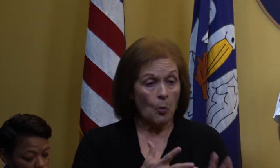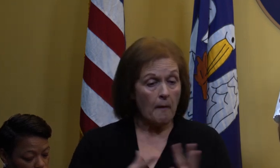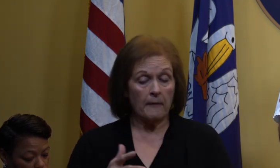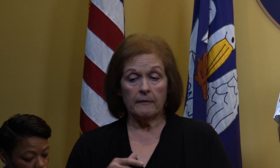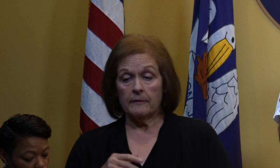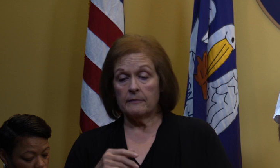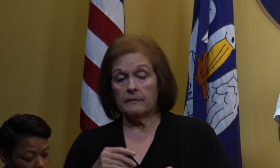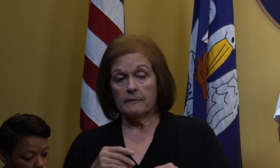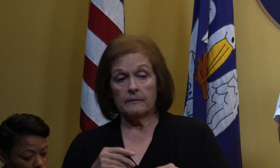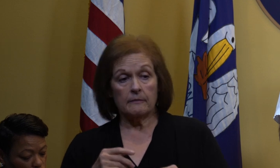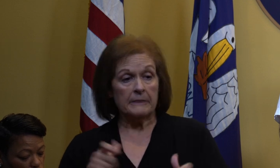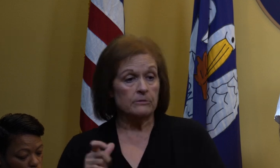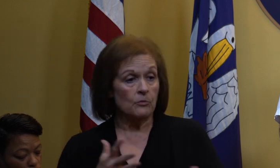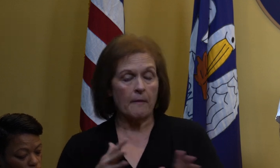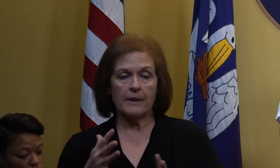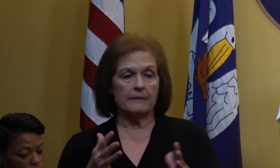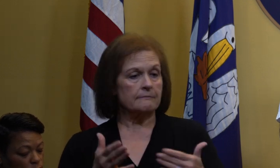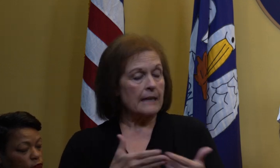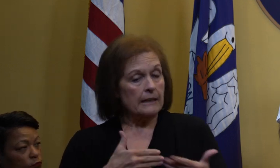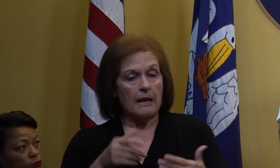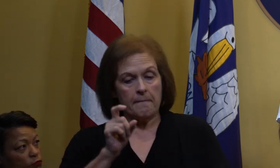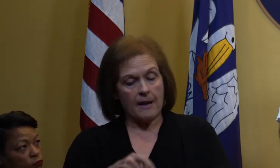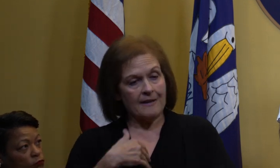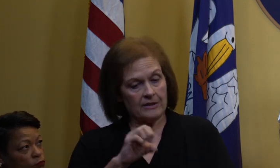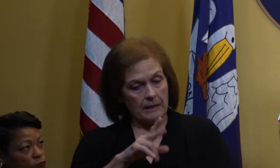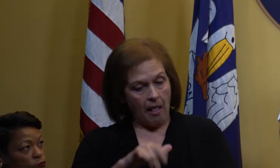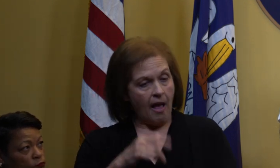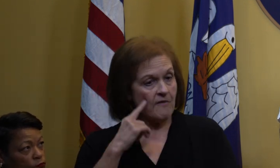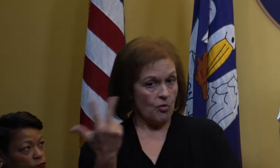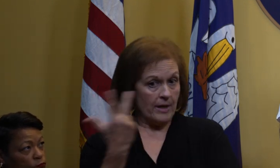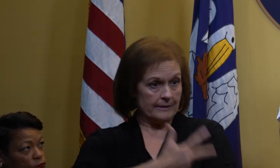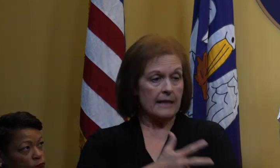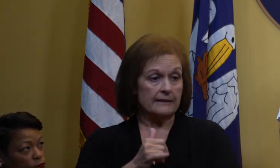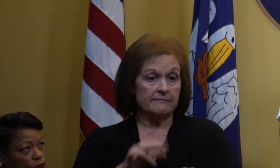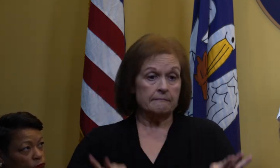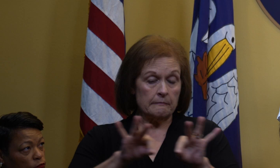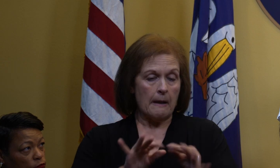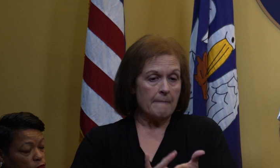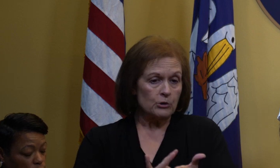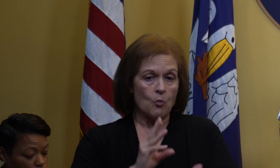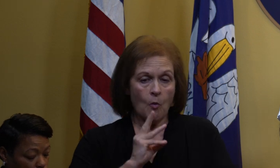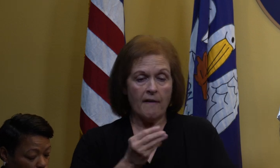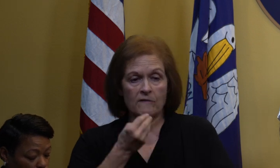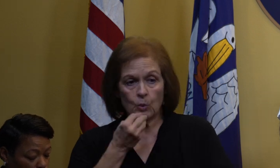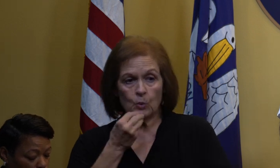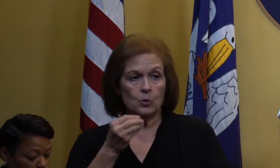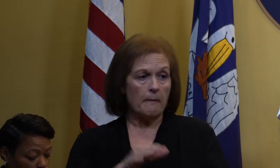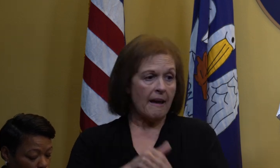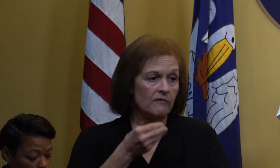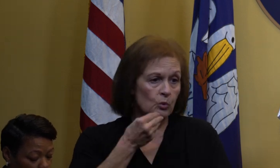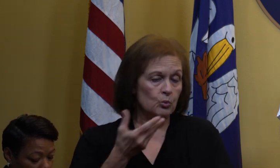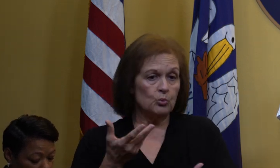going to pass through, we're going to move on. Having those supplies for 3 days in your home is critical. Medications, water, food, pet